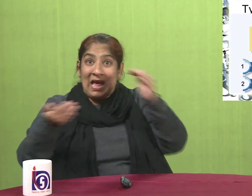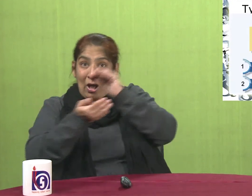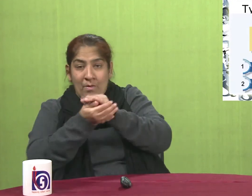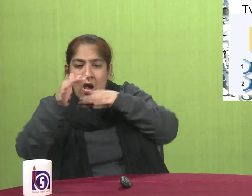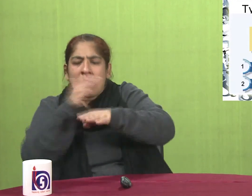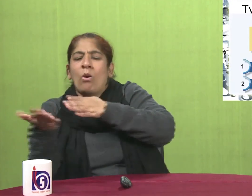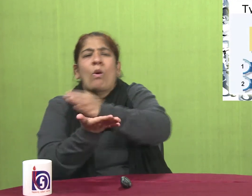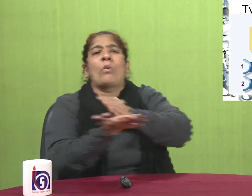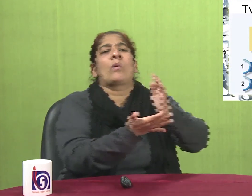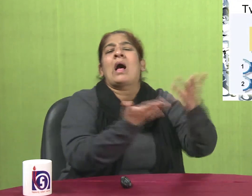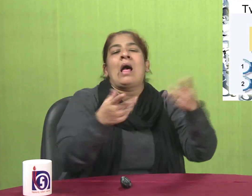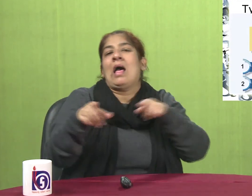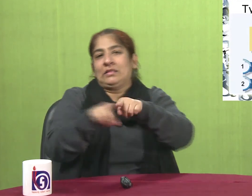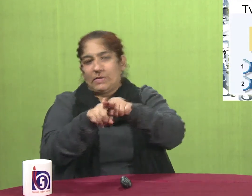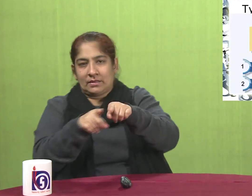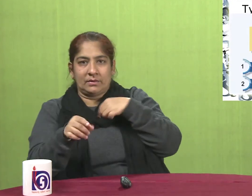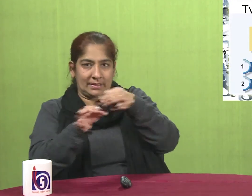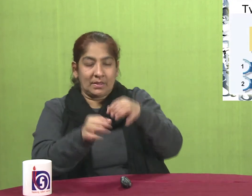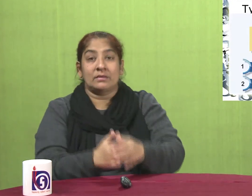warehouse, such as